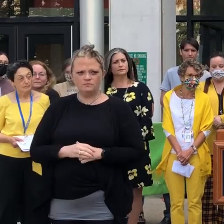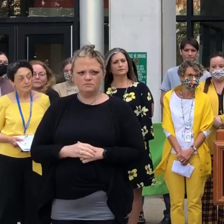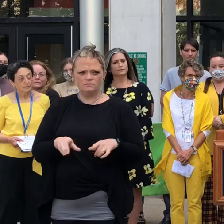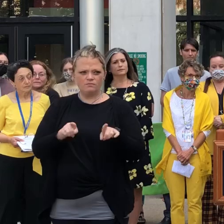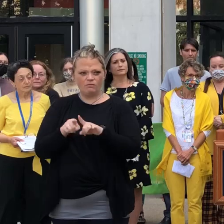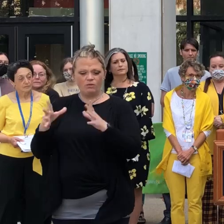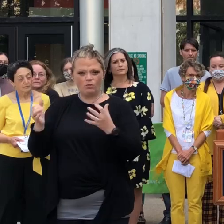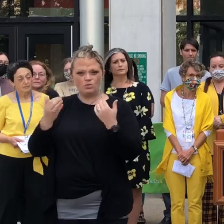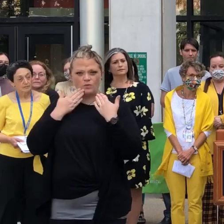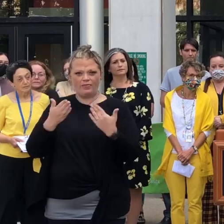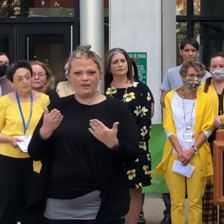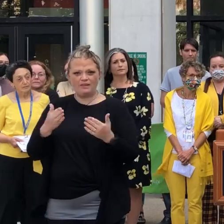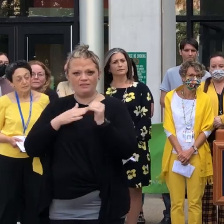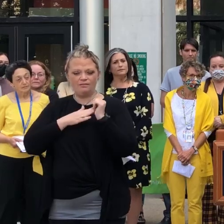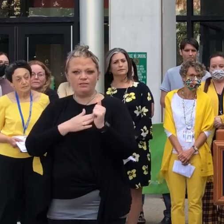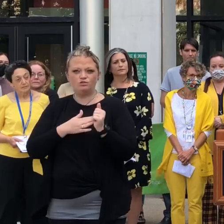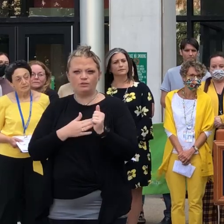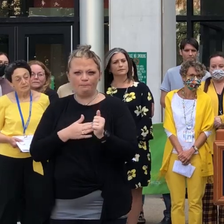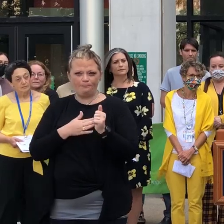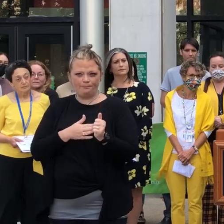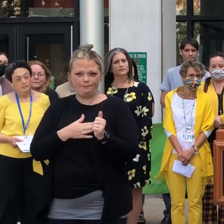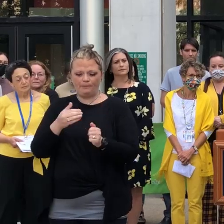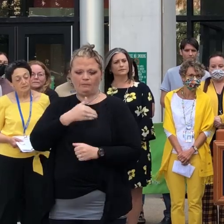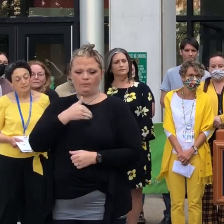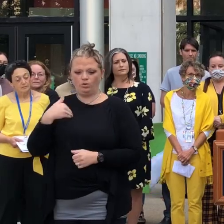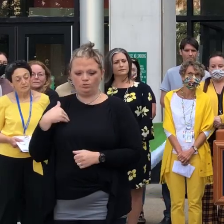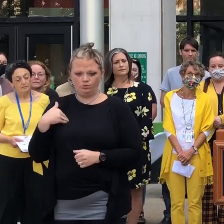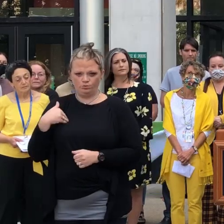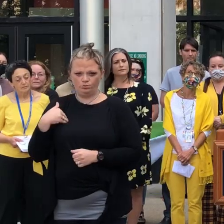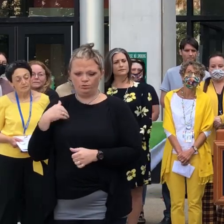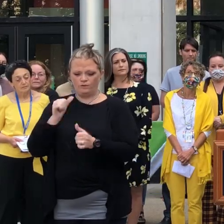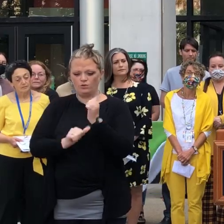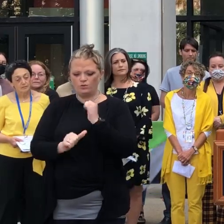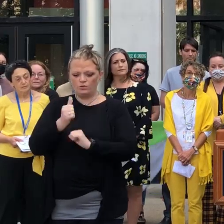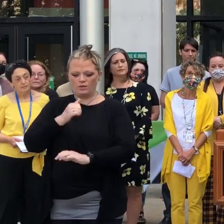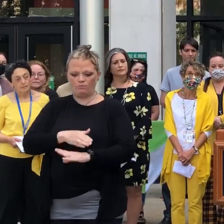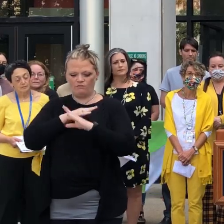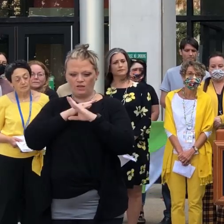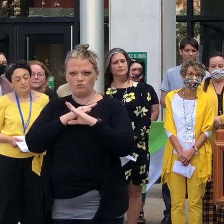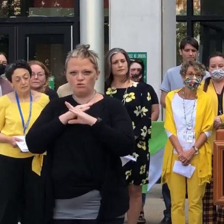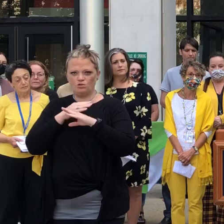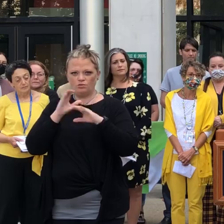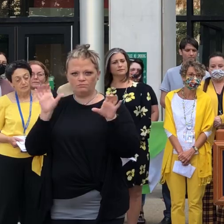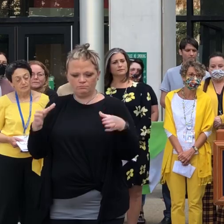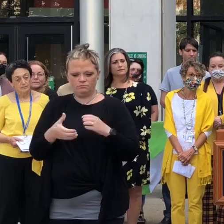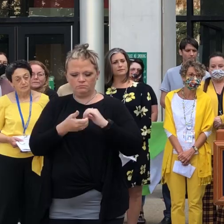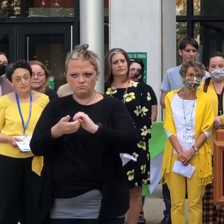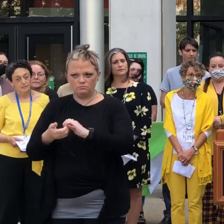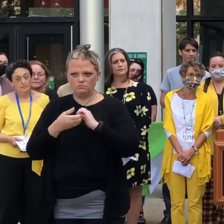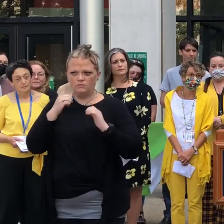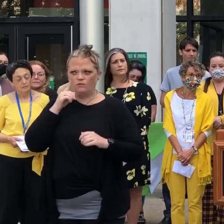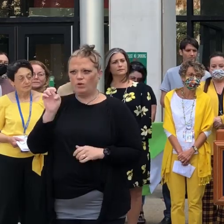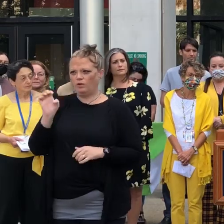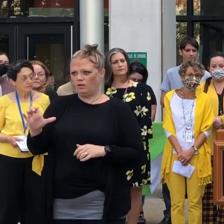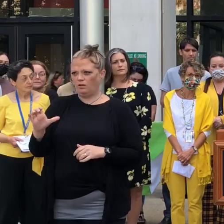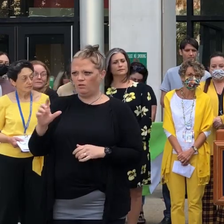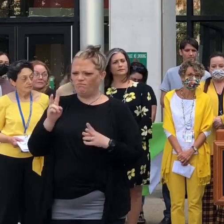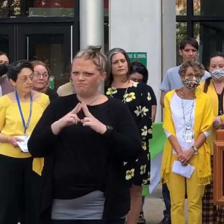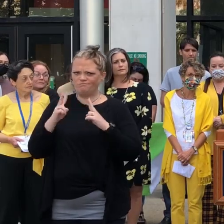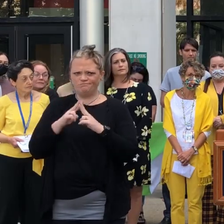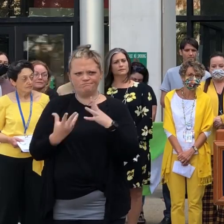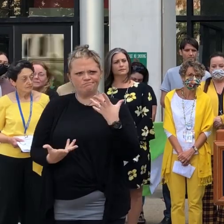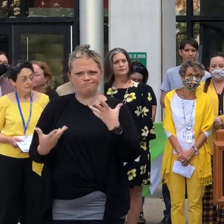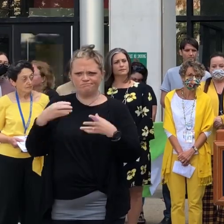like to thank the leadership and the members of the Suicide Prevention Coalition of Erie County. They're a very